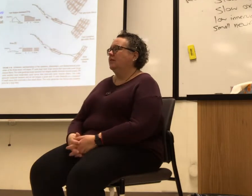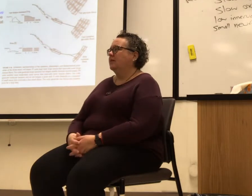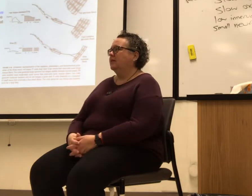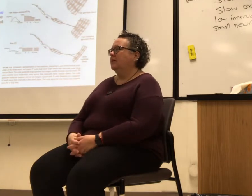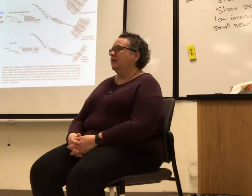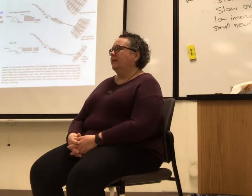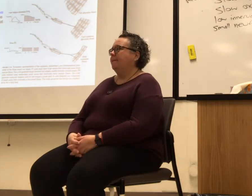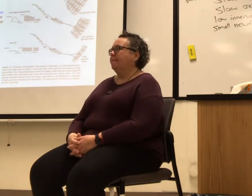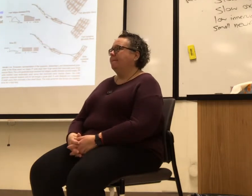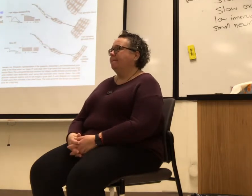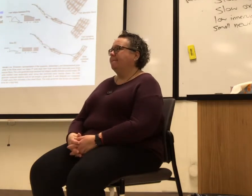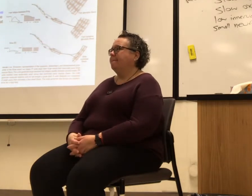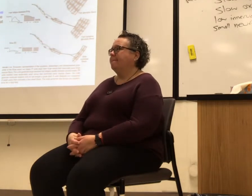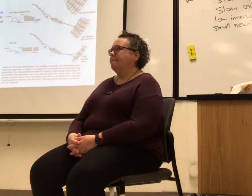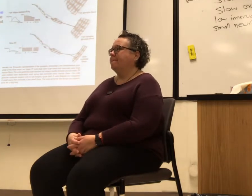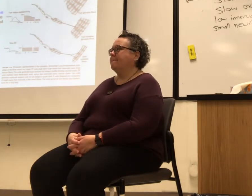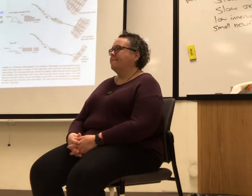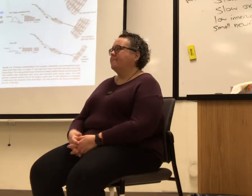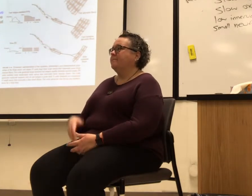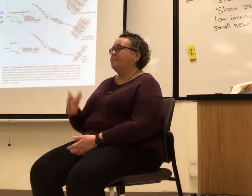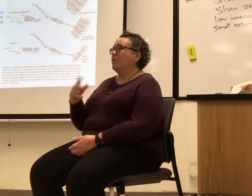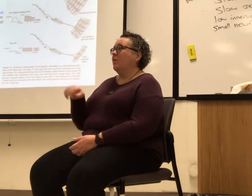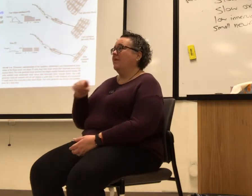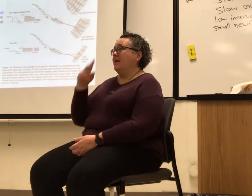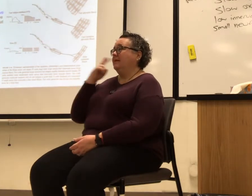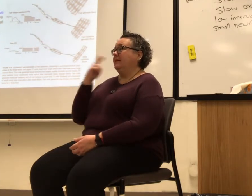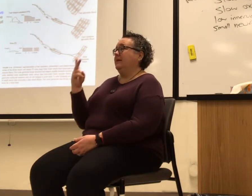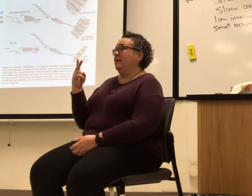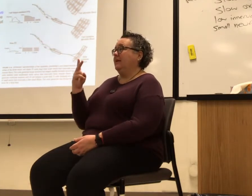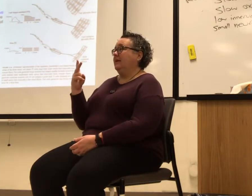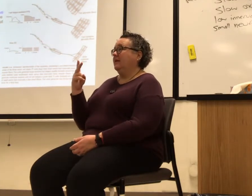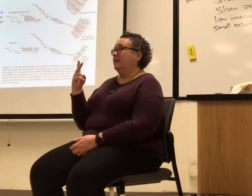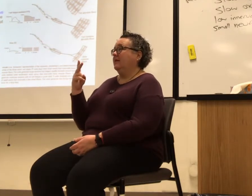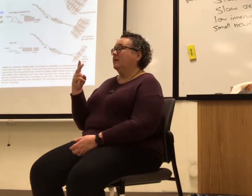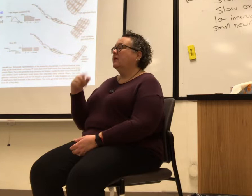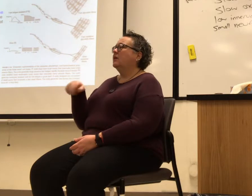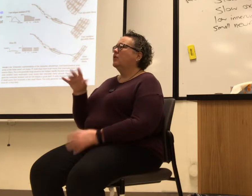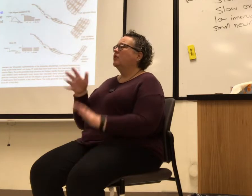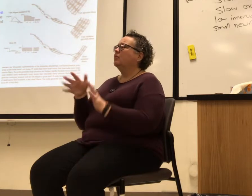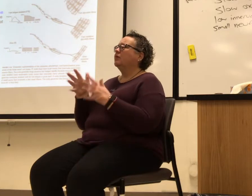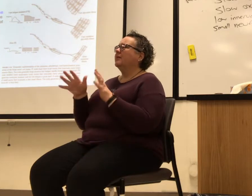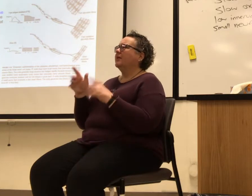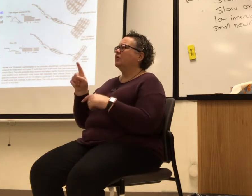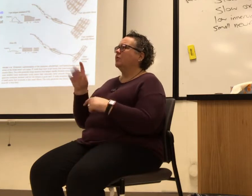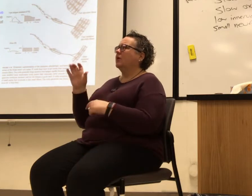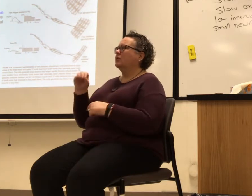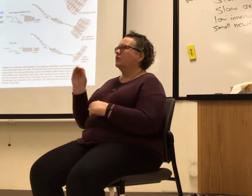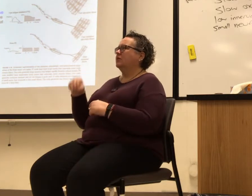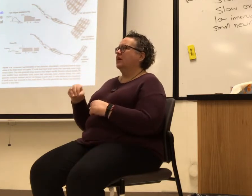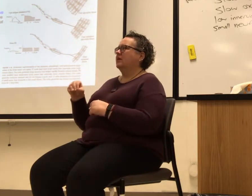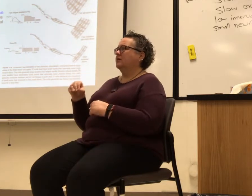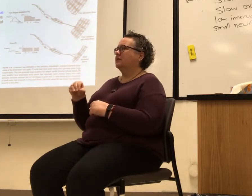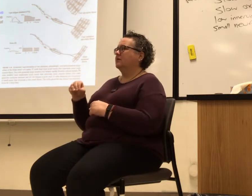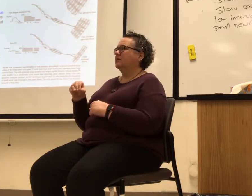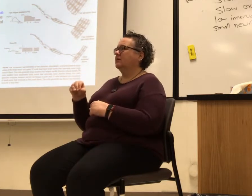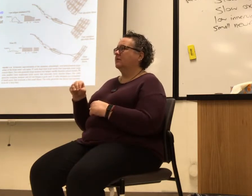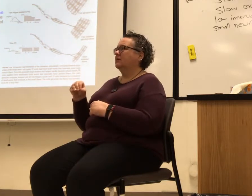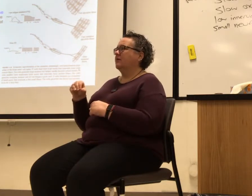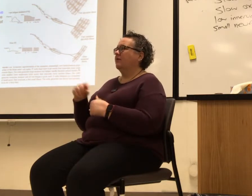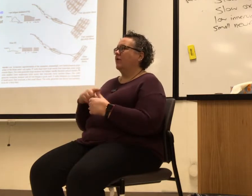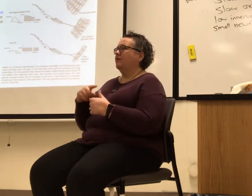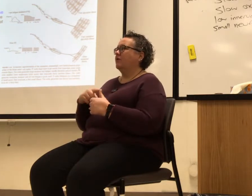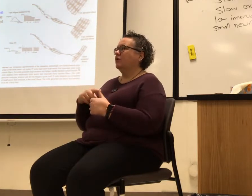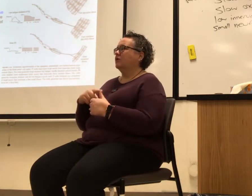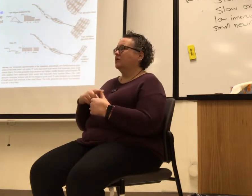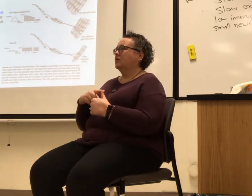Okay. And what they see is like you're pretty much at 100% for the